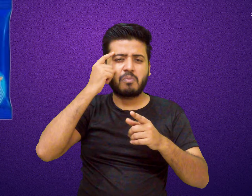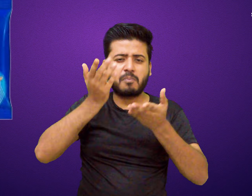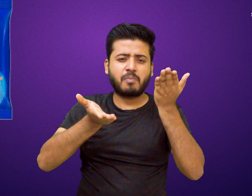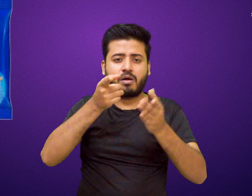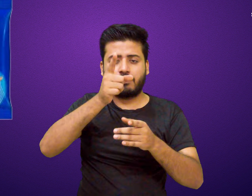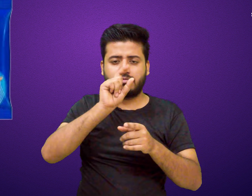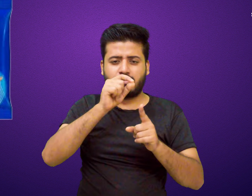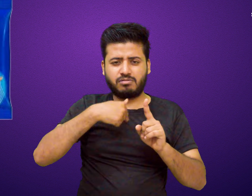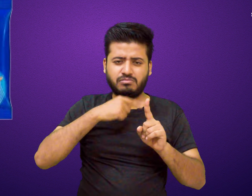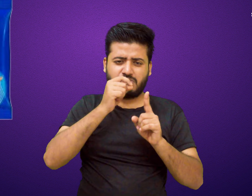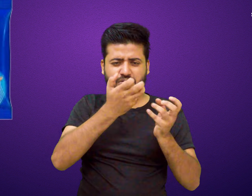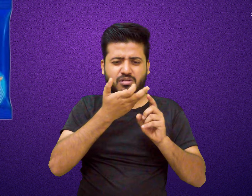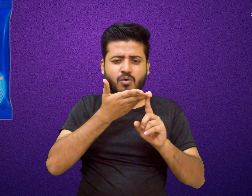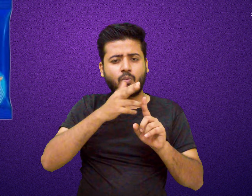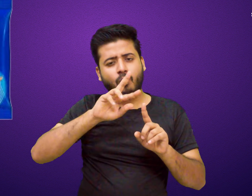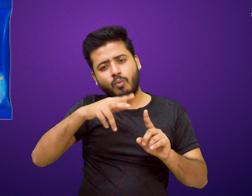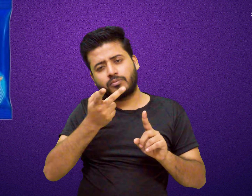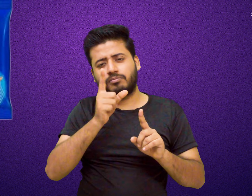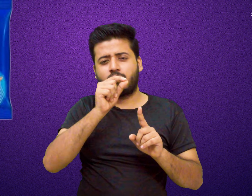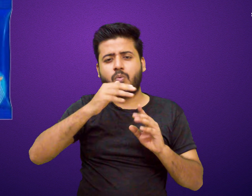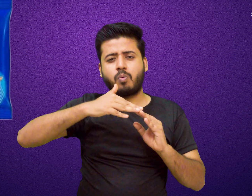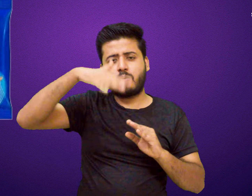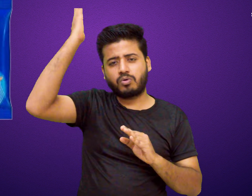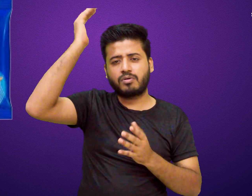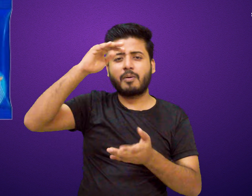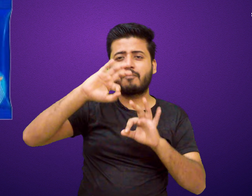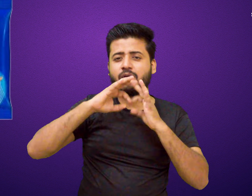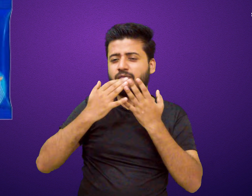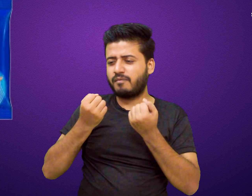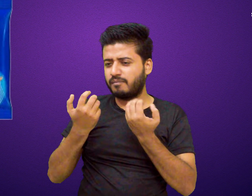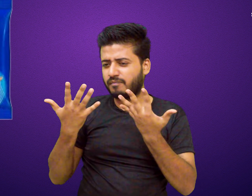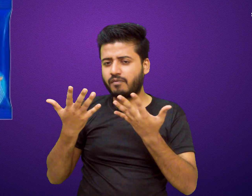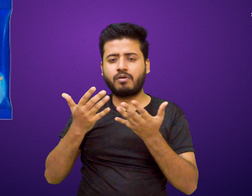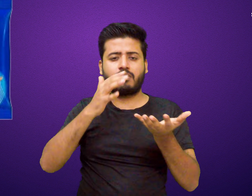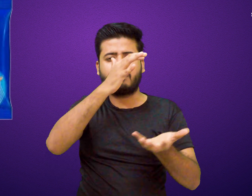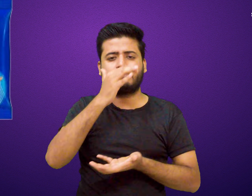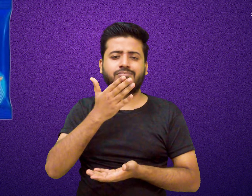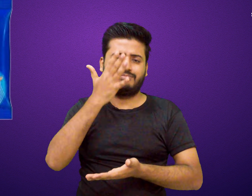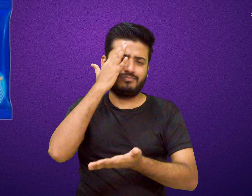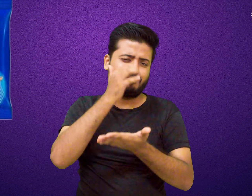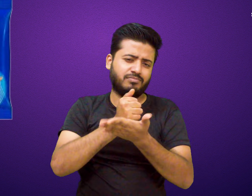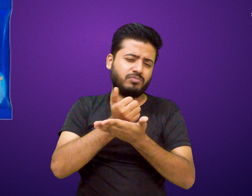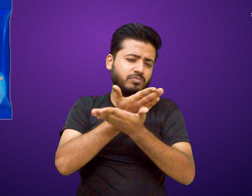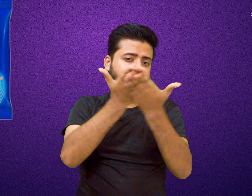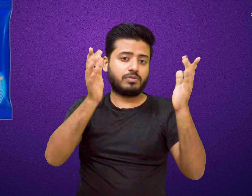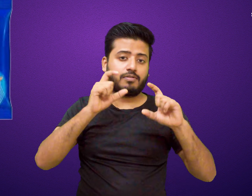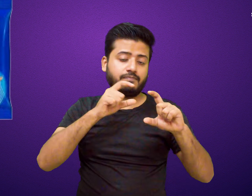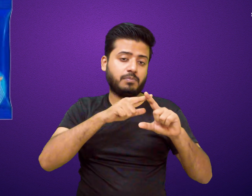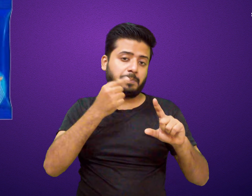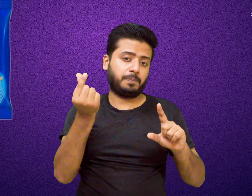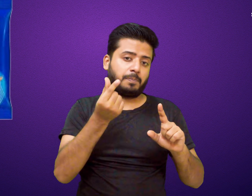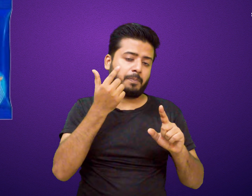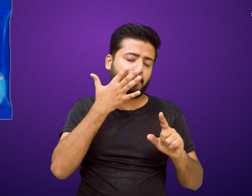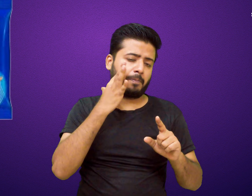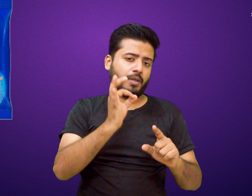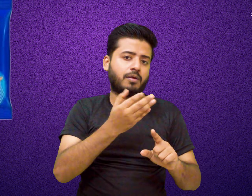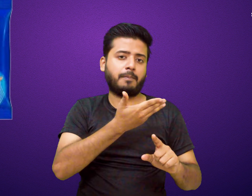clothes. As stain patches are not readily available in India, we made a patch and created stains of mud, turmeric,